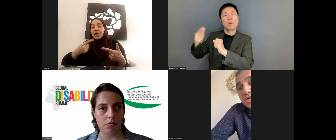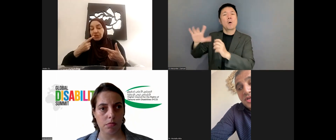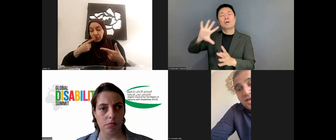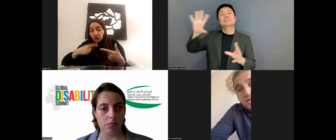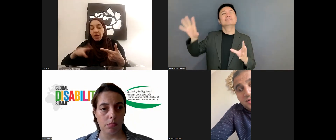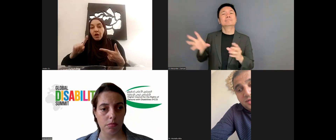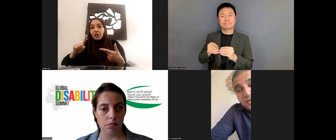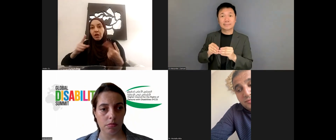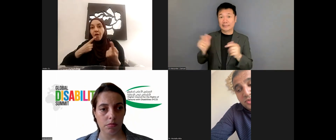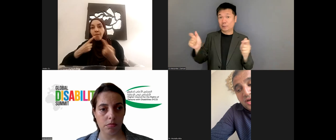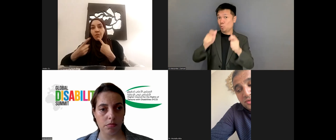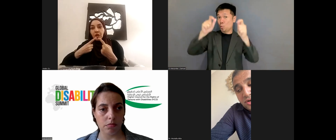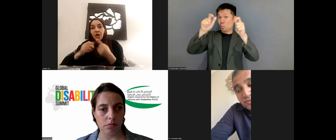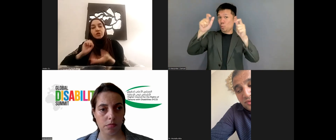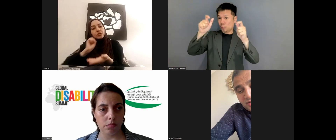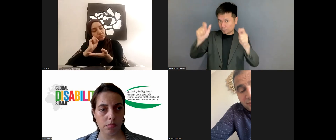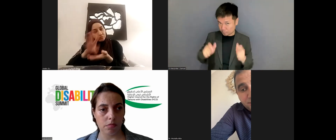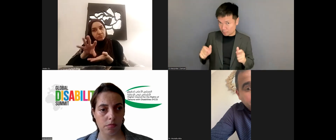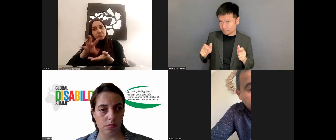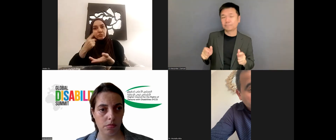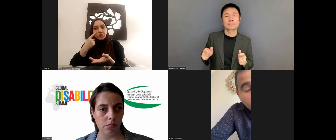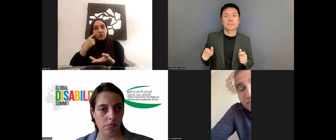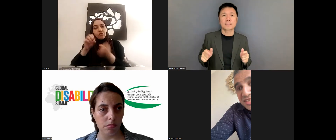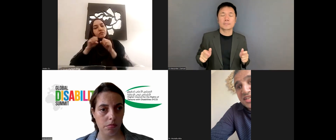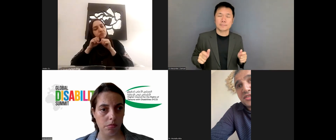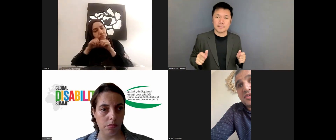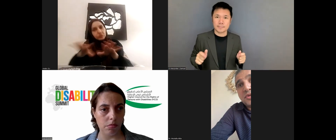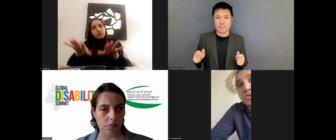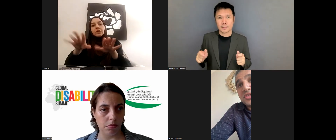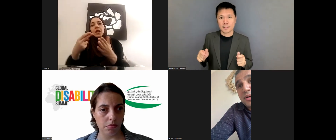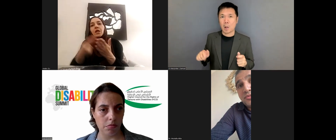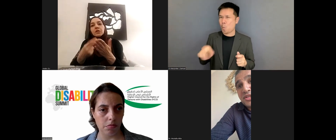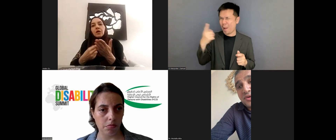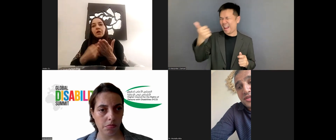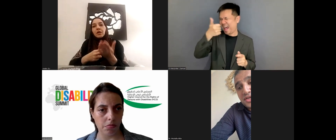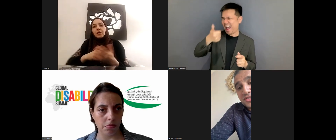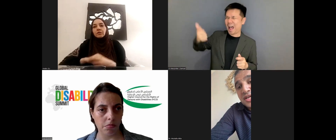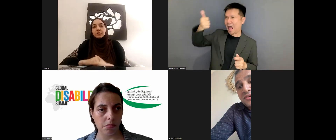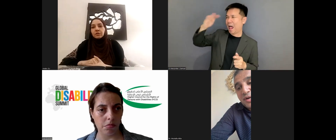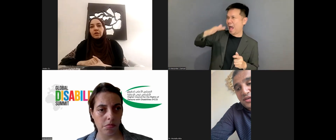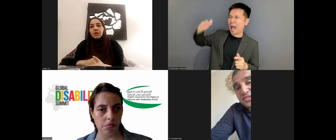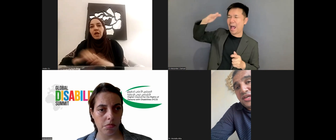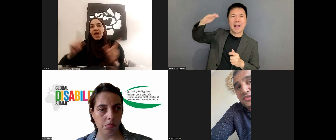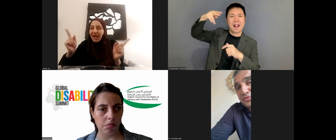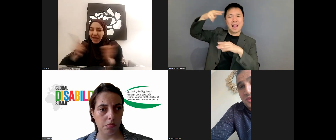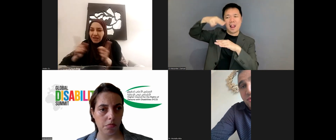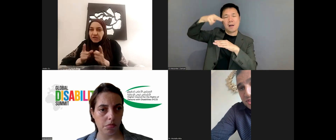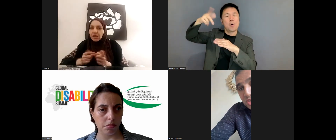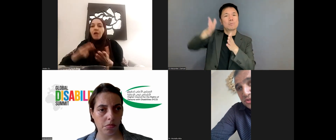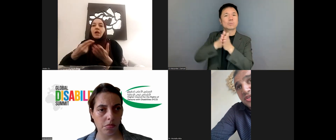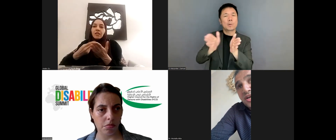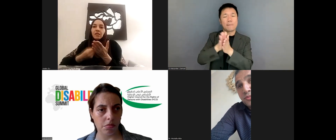or kind of executive report about main findings, barriers, and